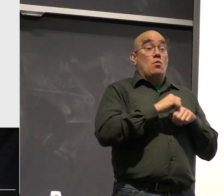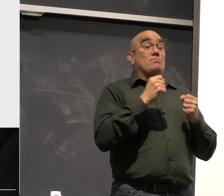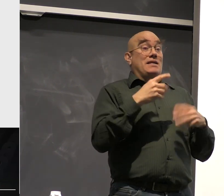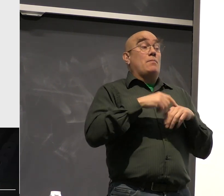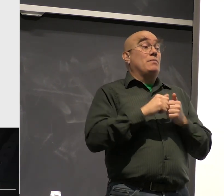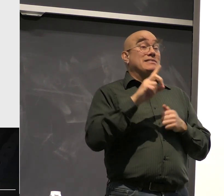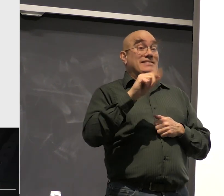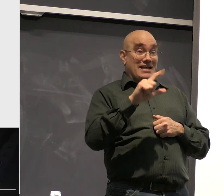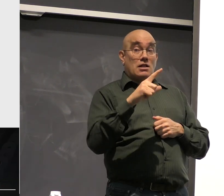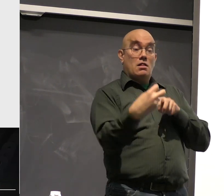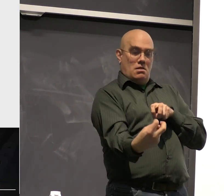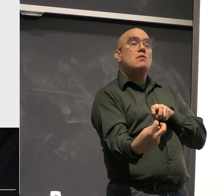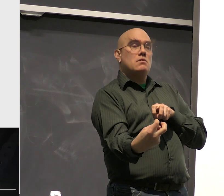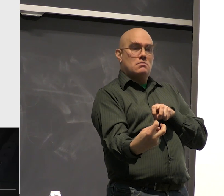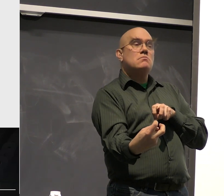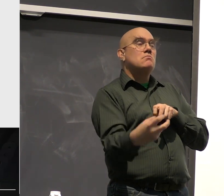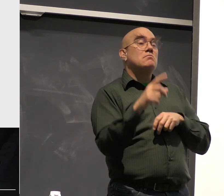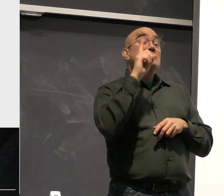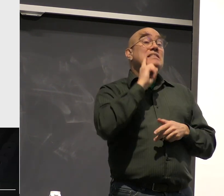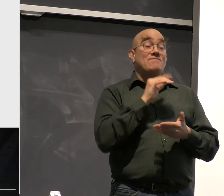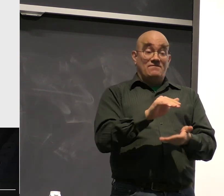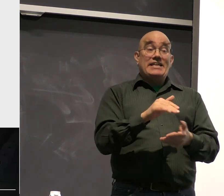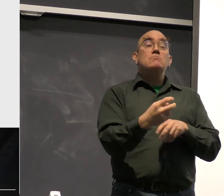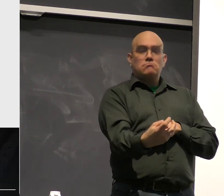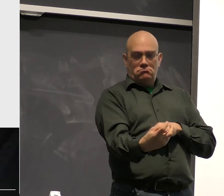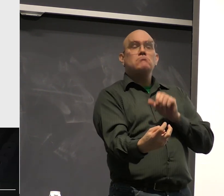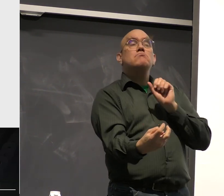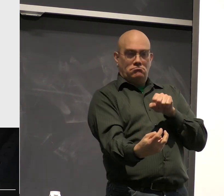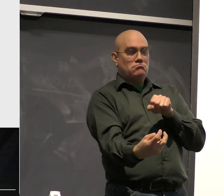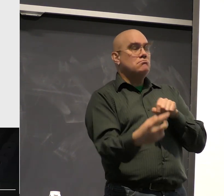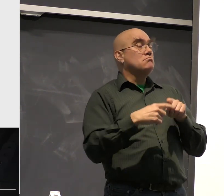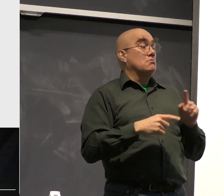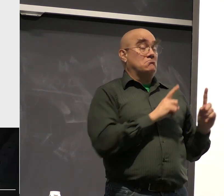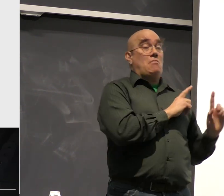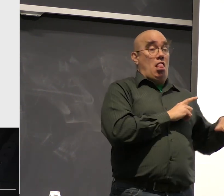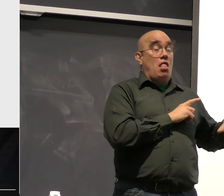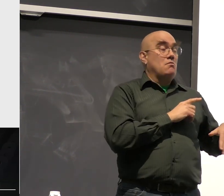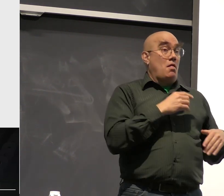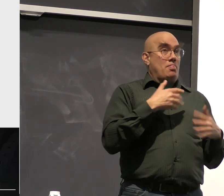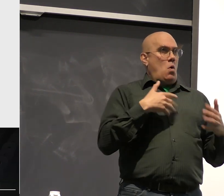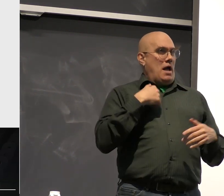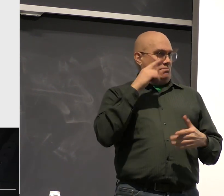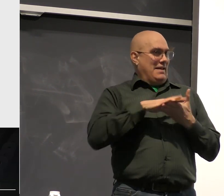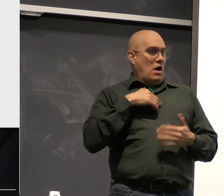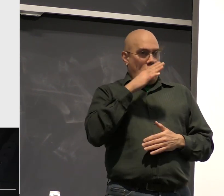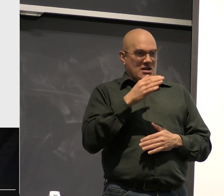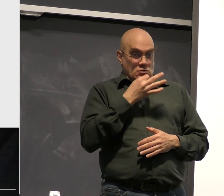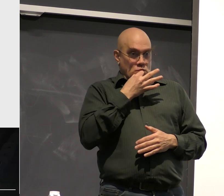peers, but I have worked with a DAZO and a theater interpreter. I believe